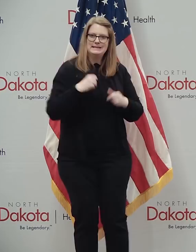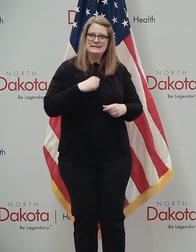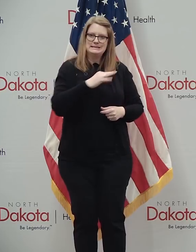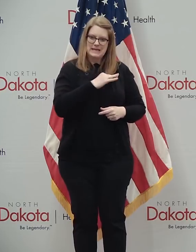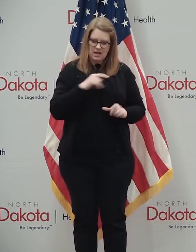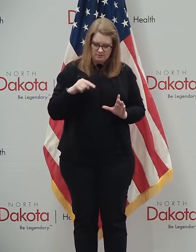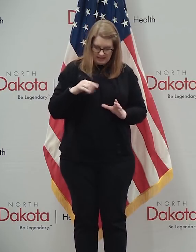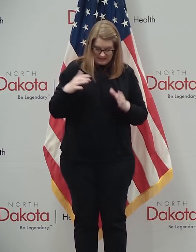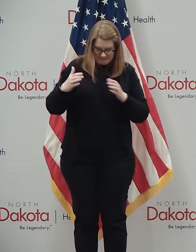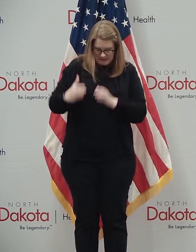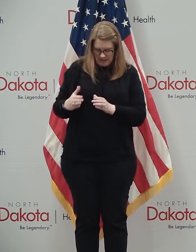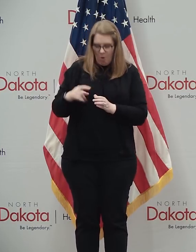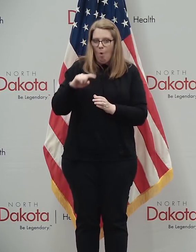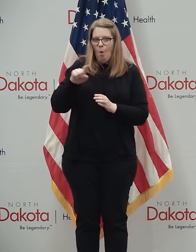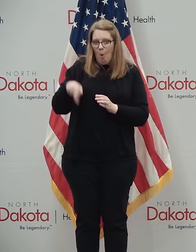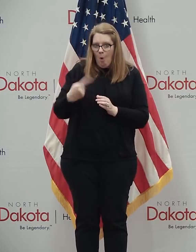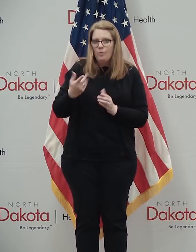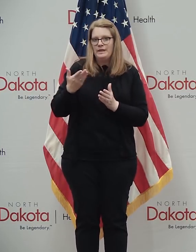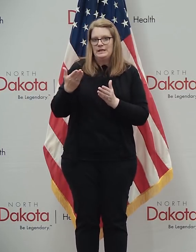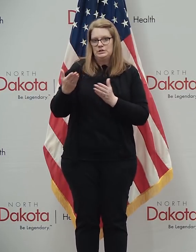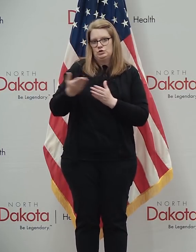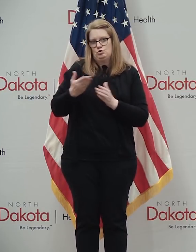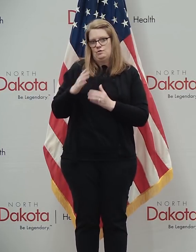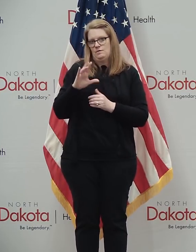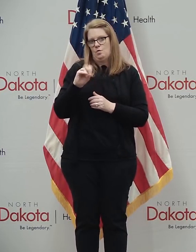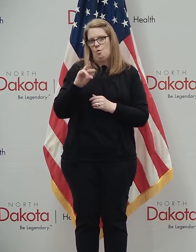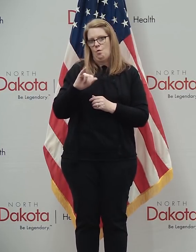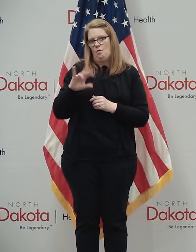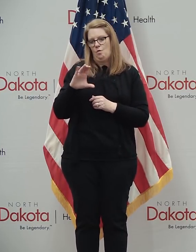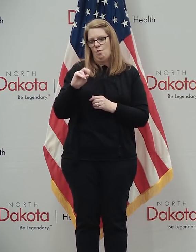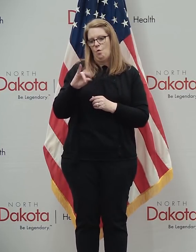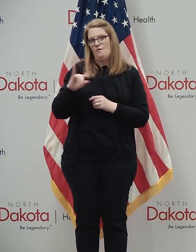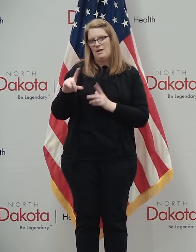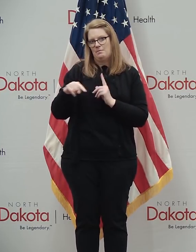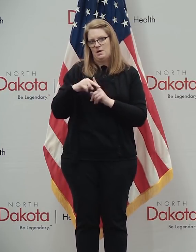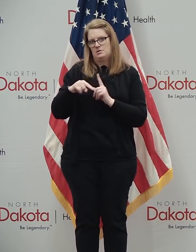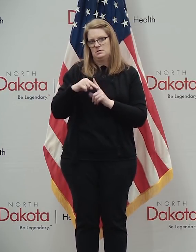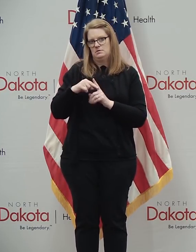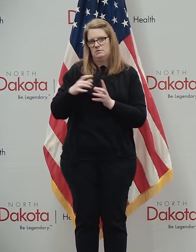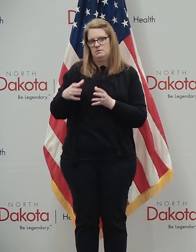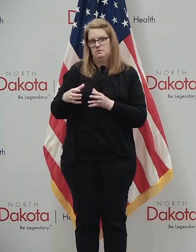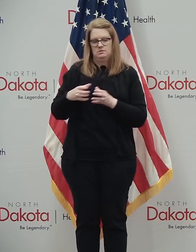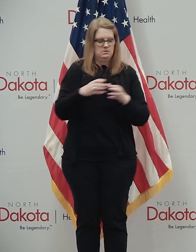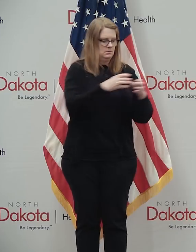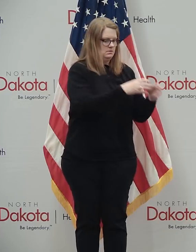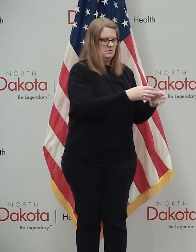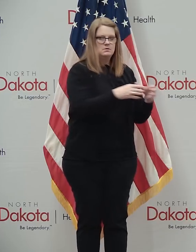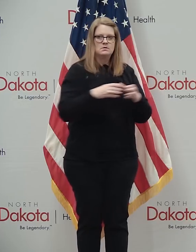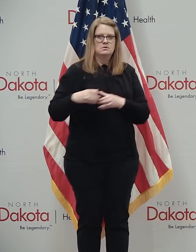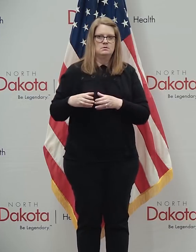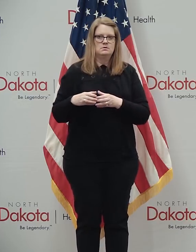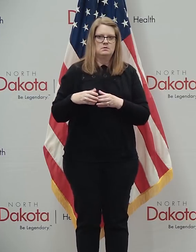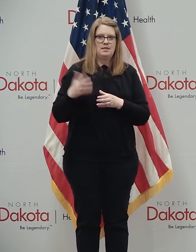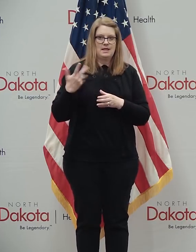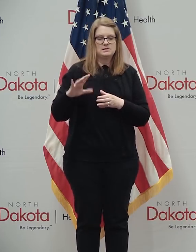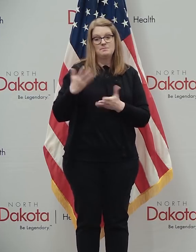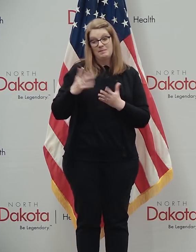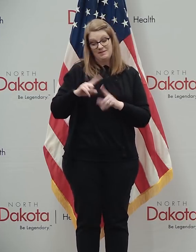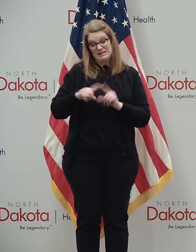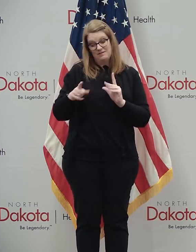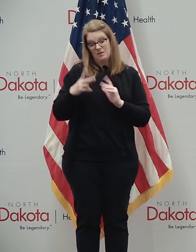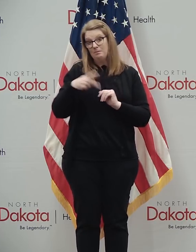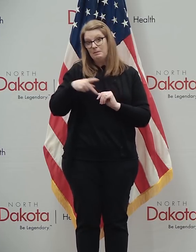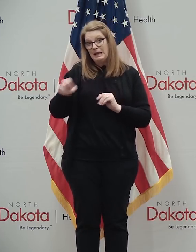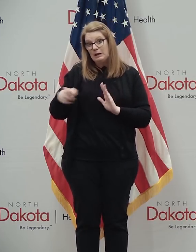residents who are COVID positive stay with those individuals and could have different PPE requirements or